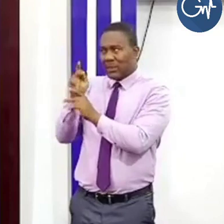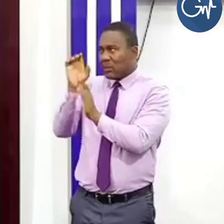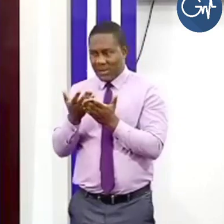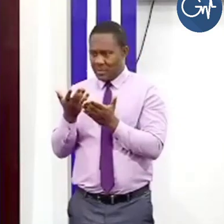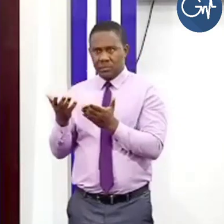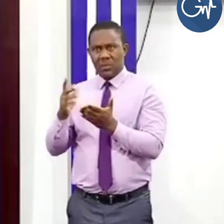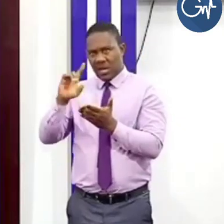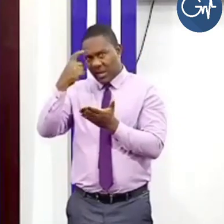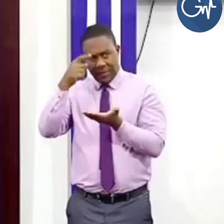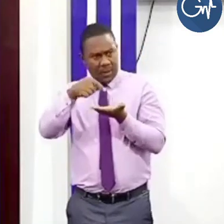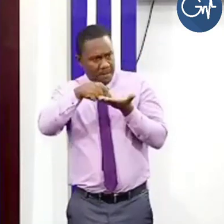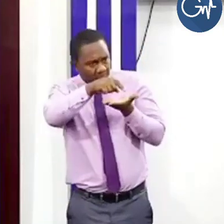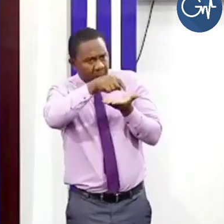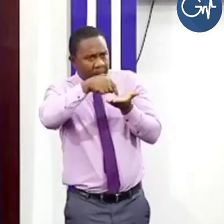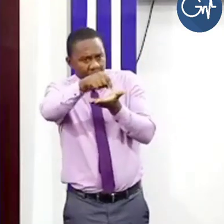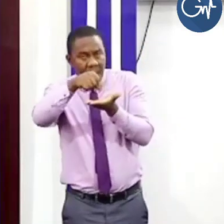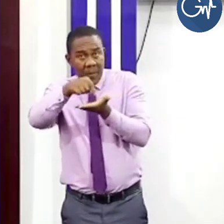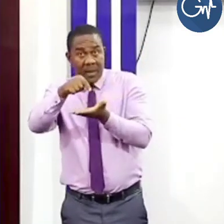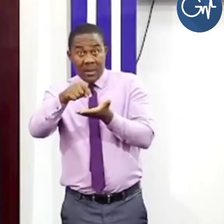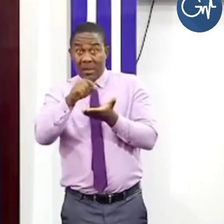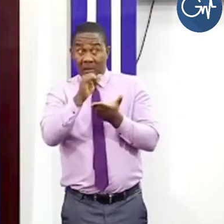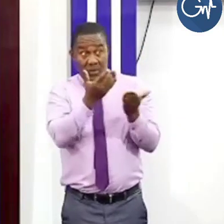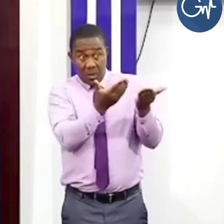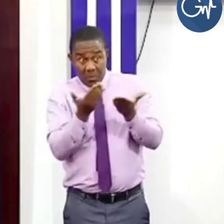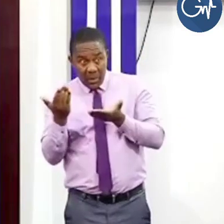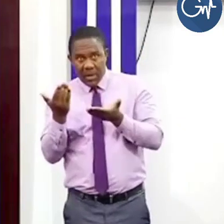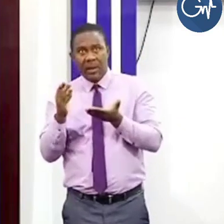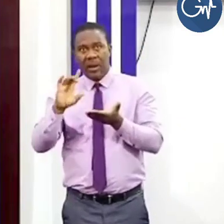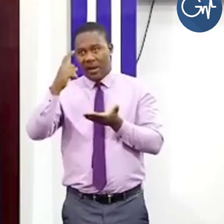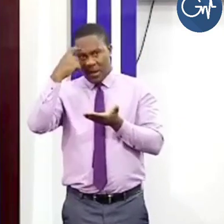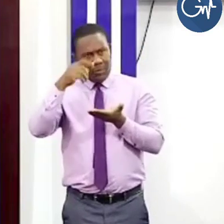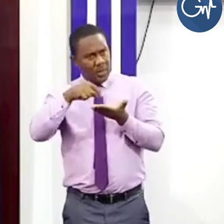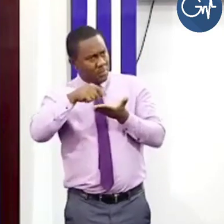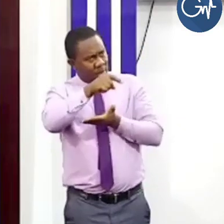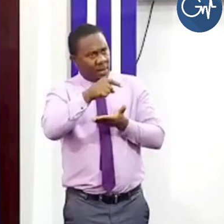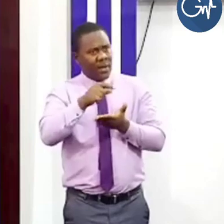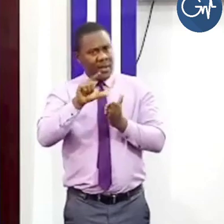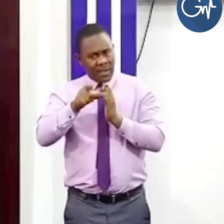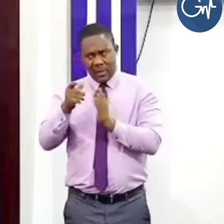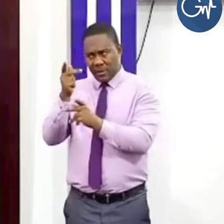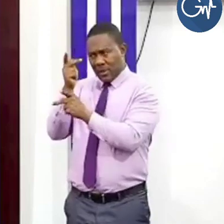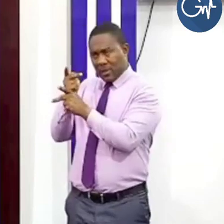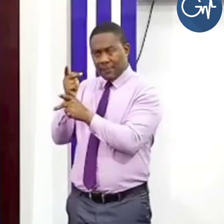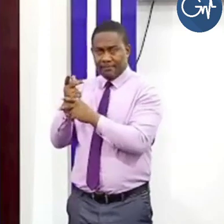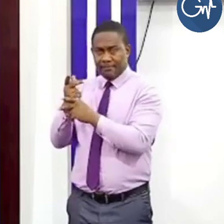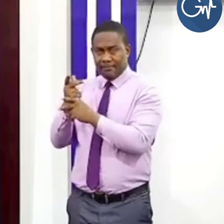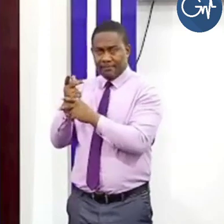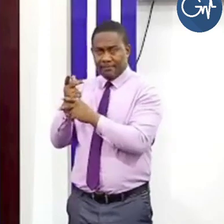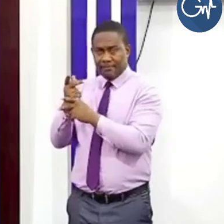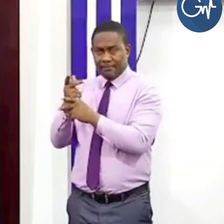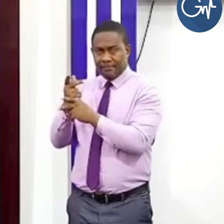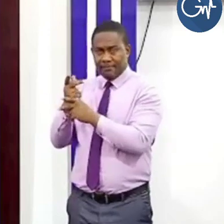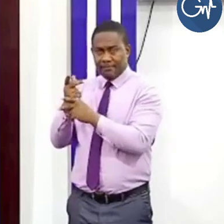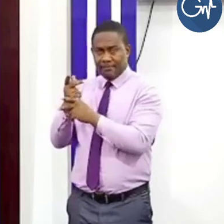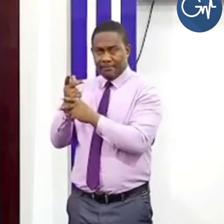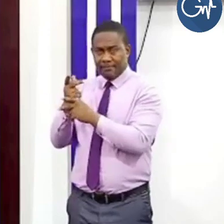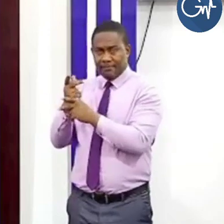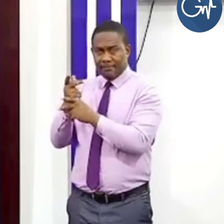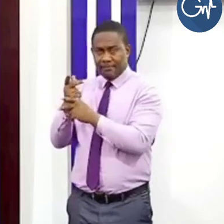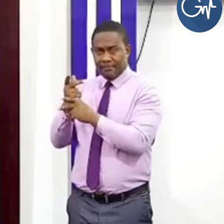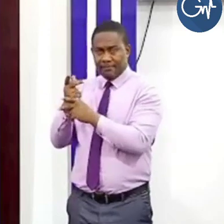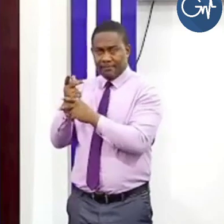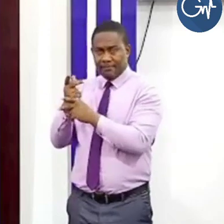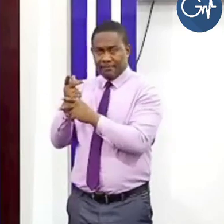them and when they supply into our warehouses. Our staff from district to regional levels are all at